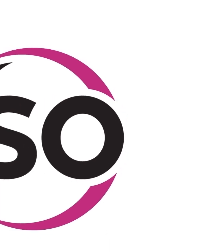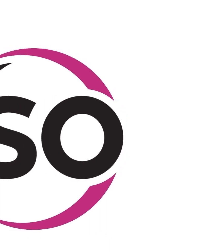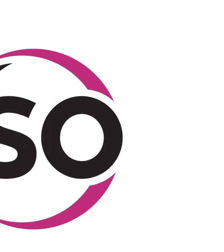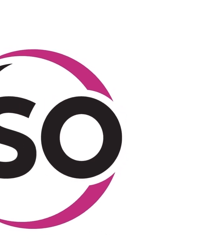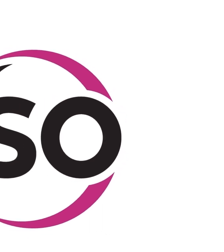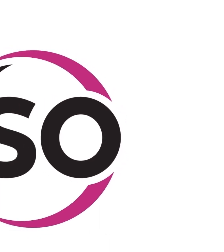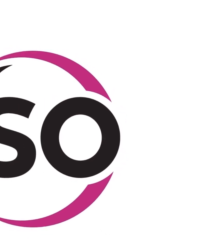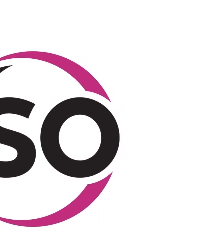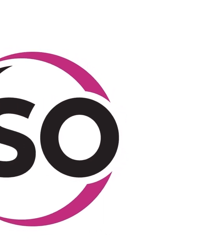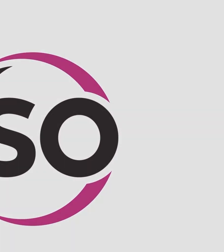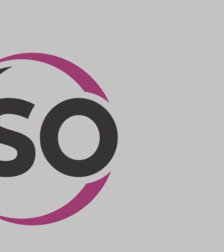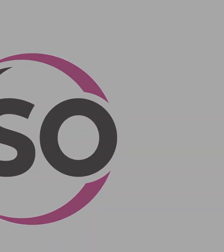VSO.